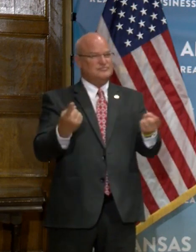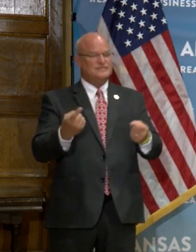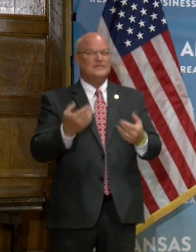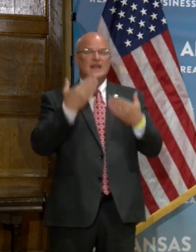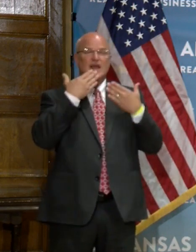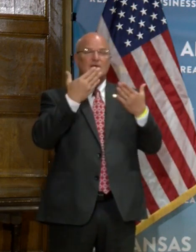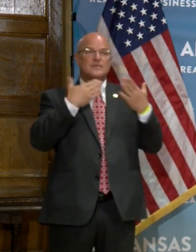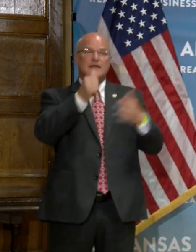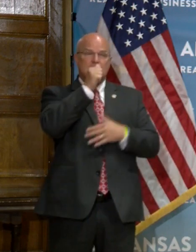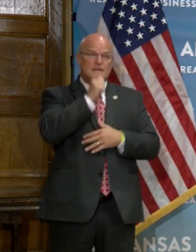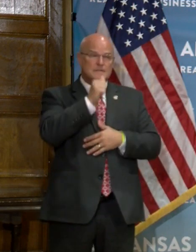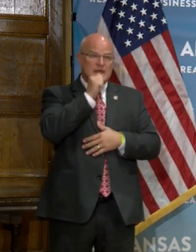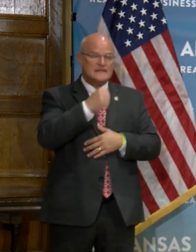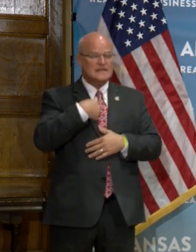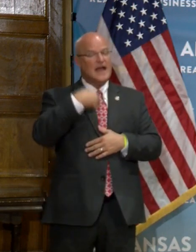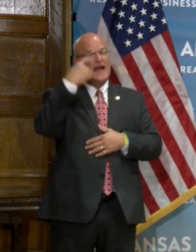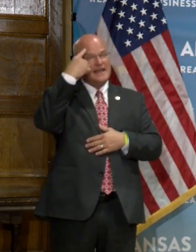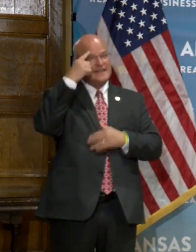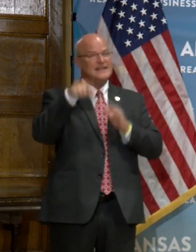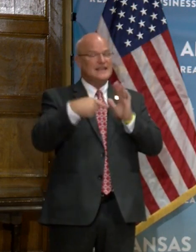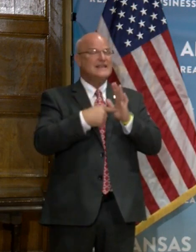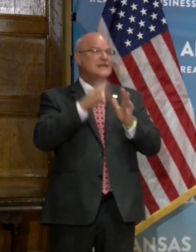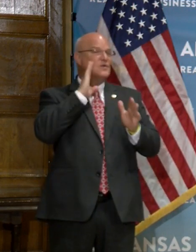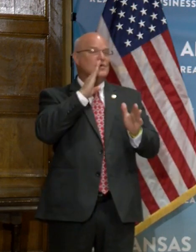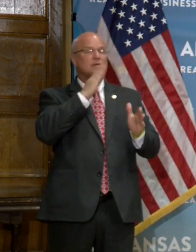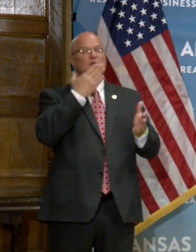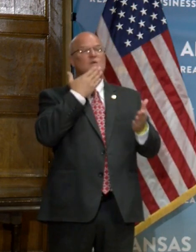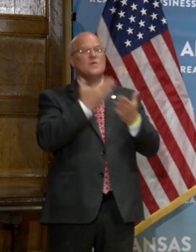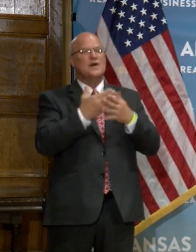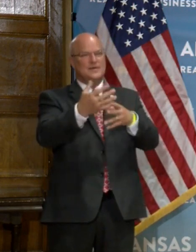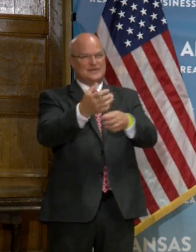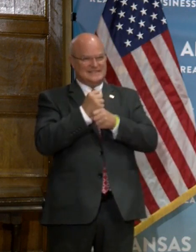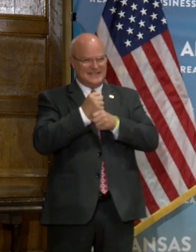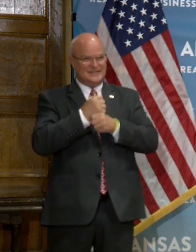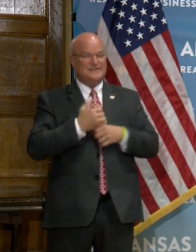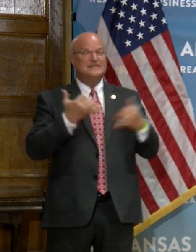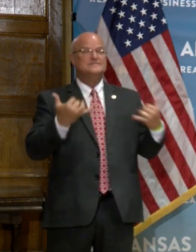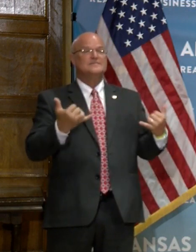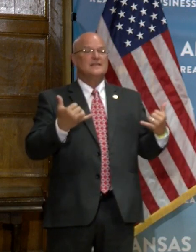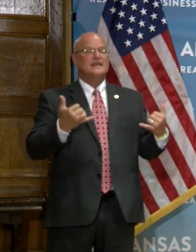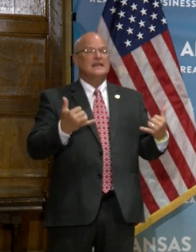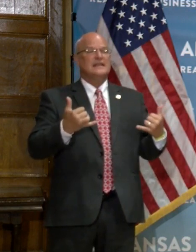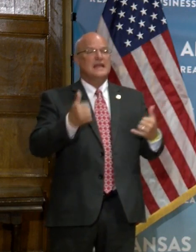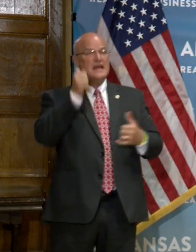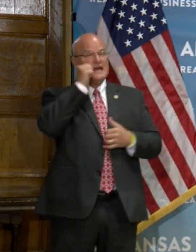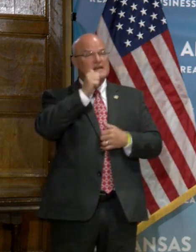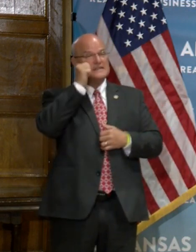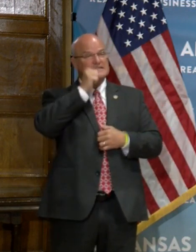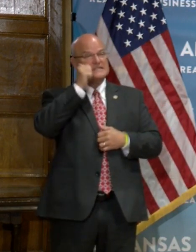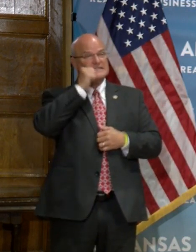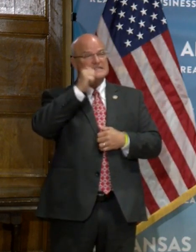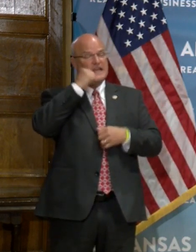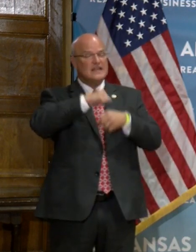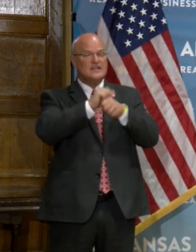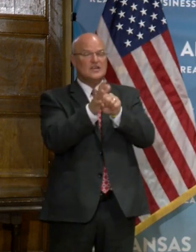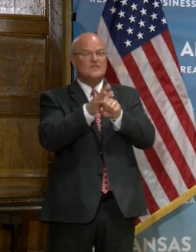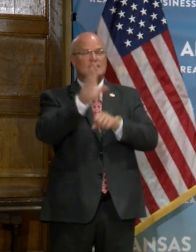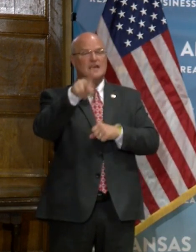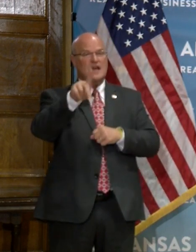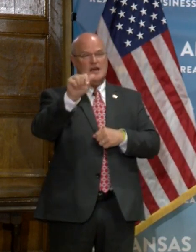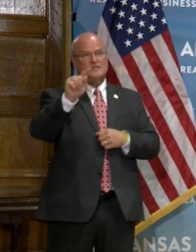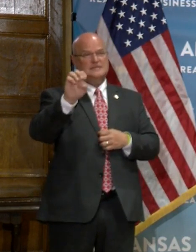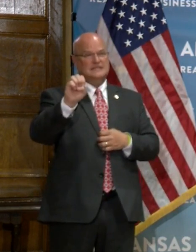I appreciate their patience, and I think this will be well received. And now let's go to the daily COVID-19